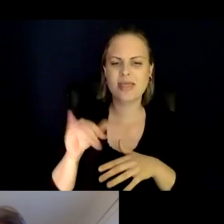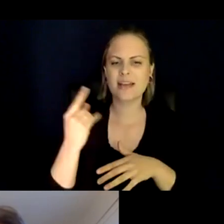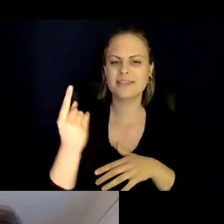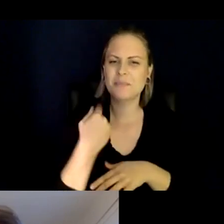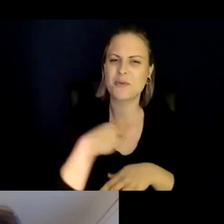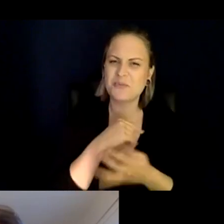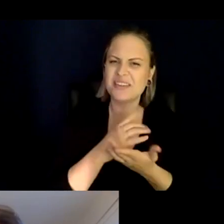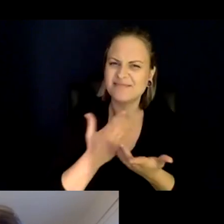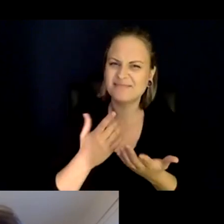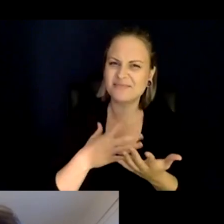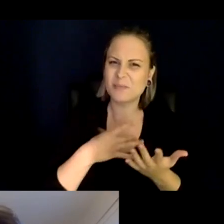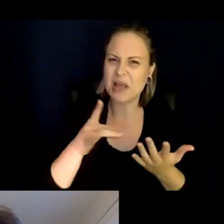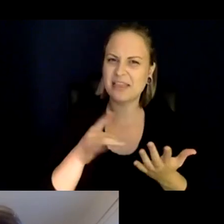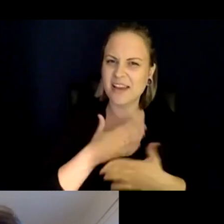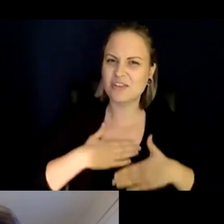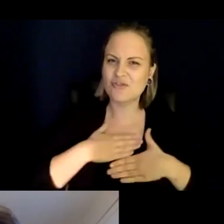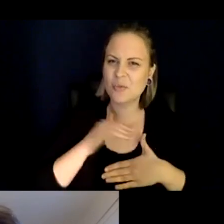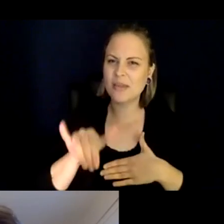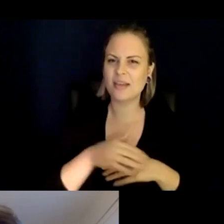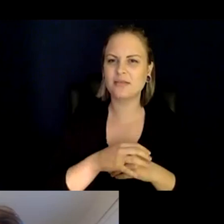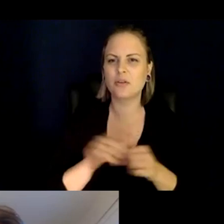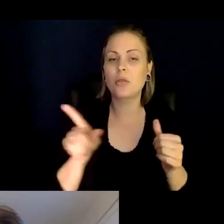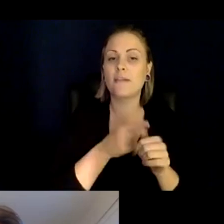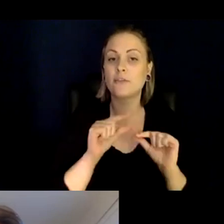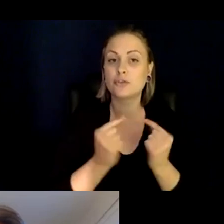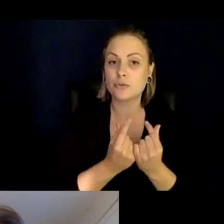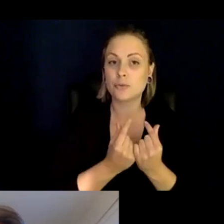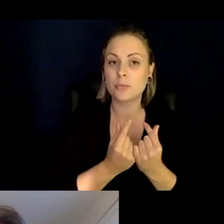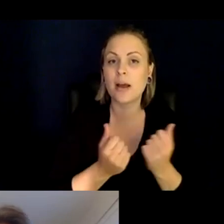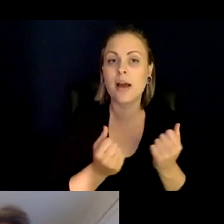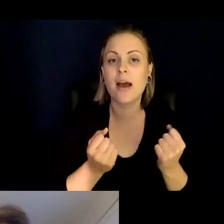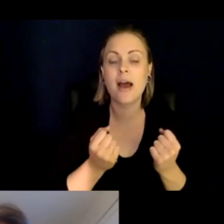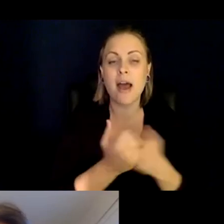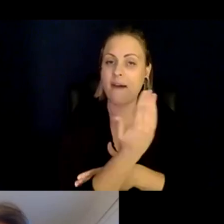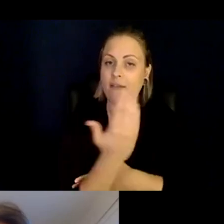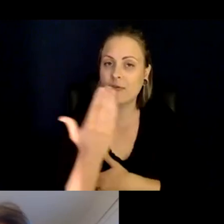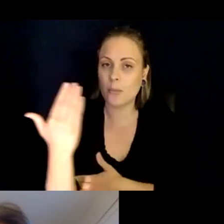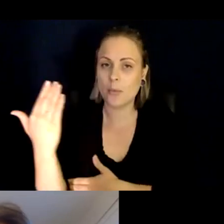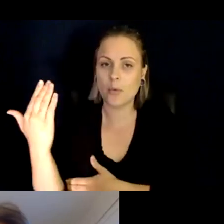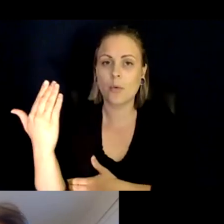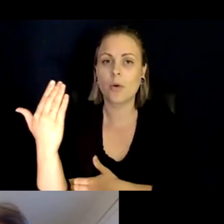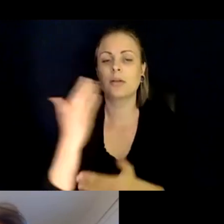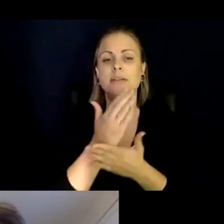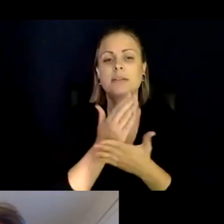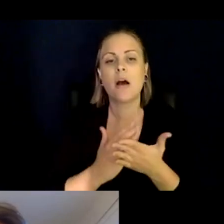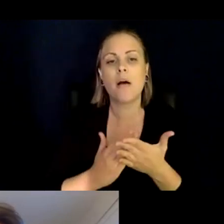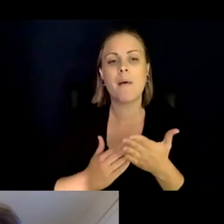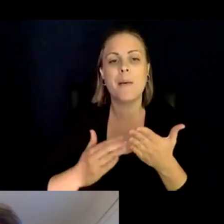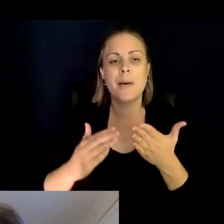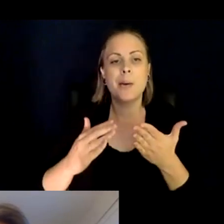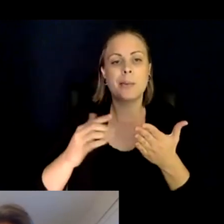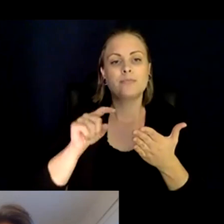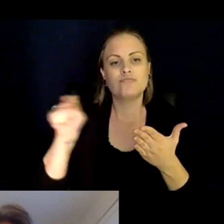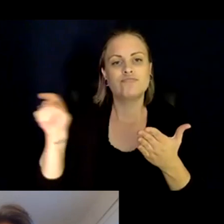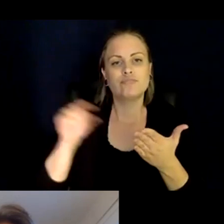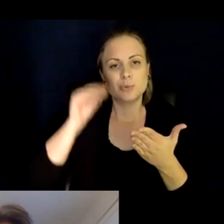enjoy. That first group, for example, every morning, some of the students